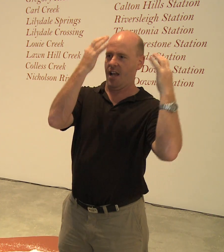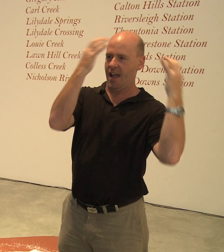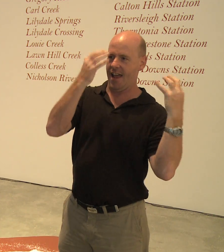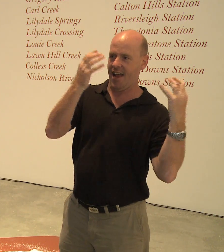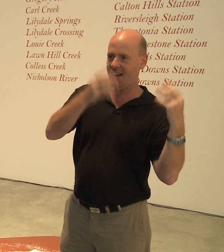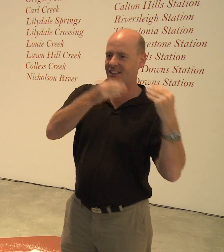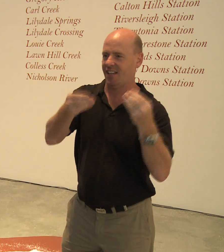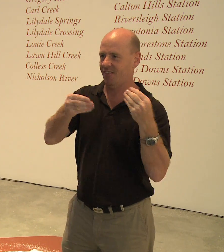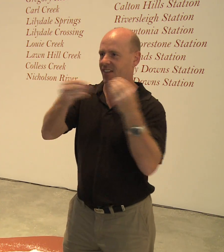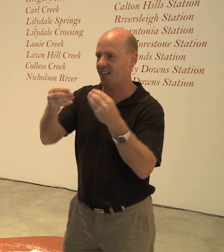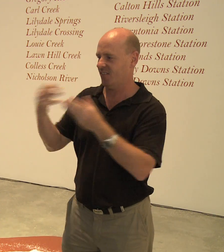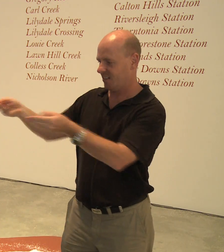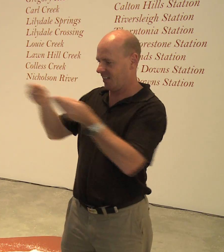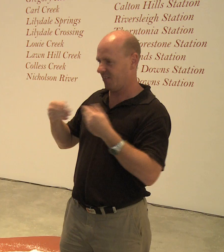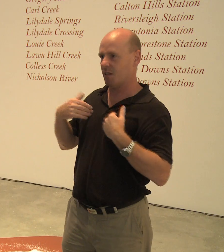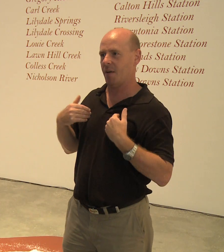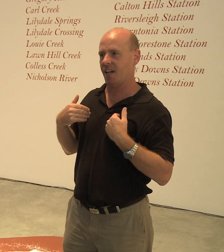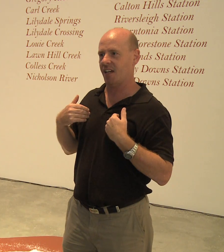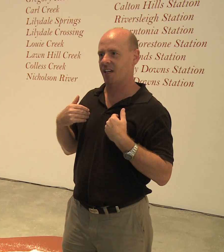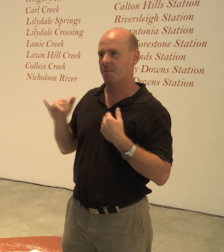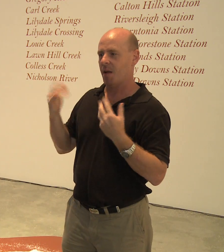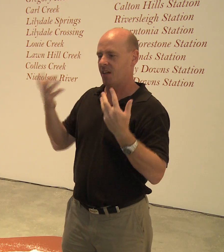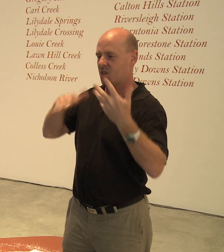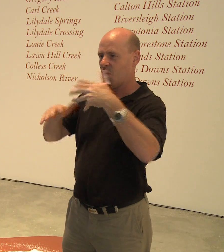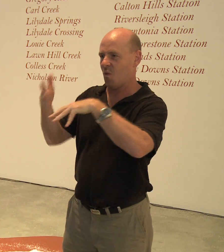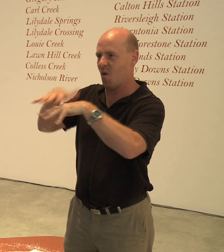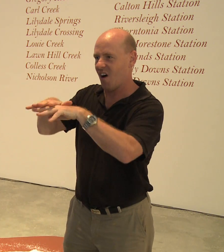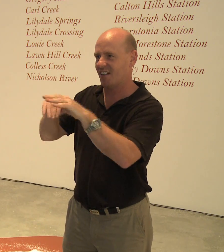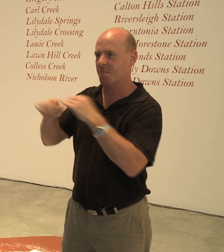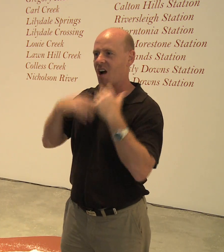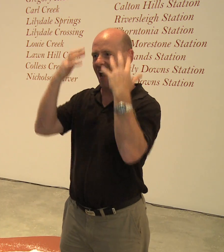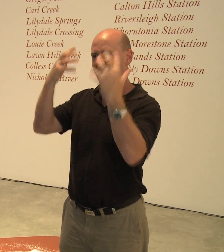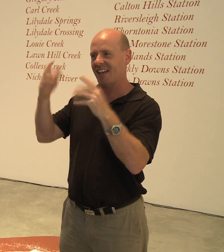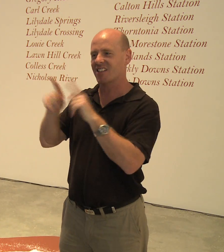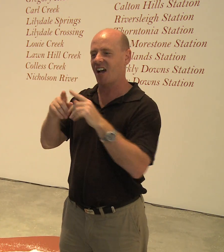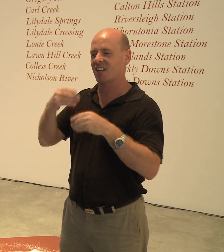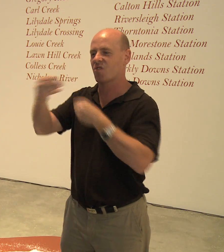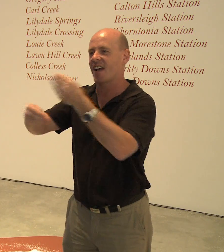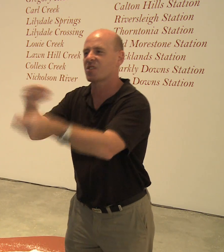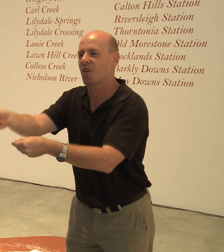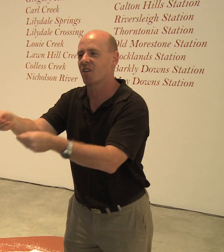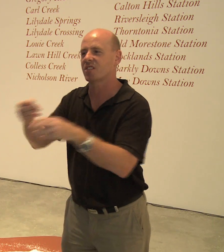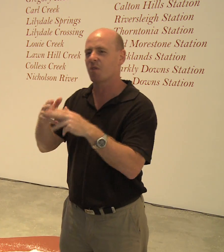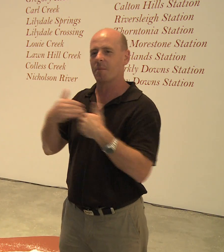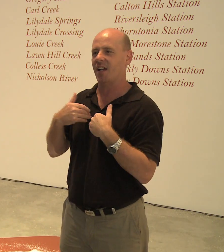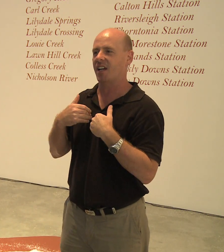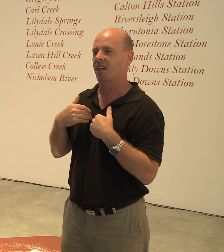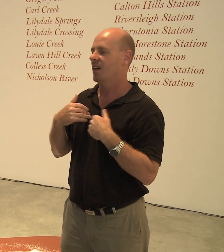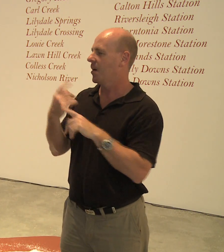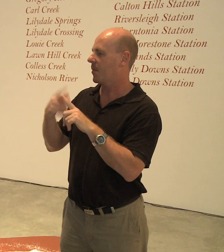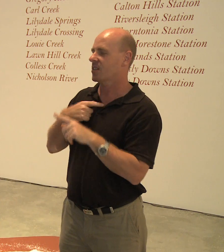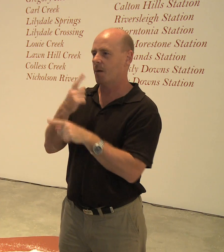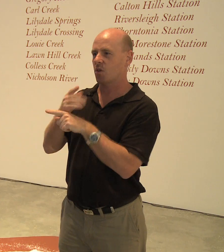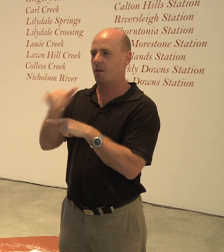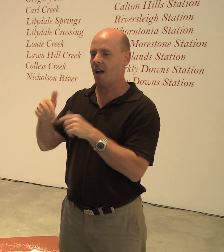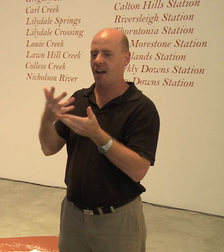her mother, etc. might be twined within there, and it's like a transference for me. And I also talk about how